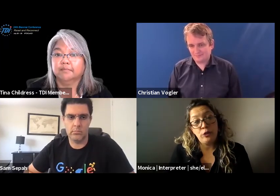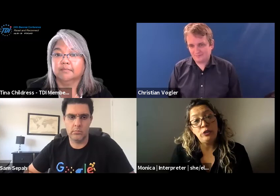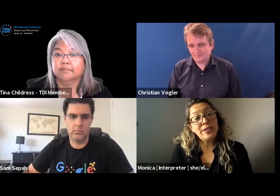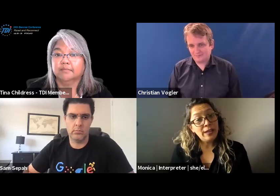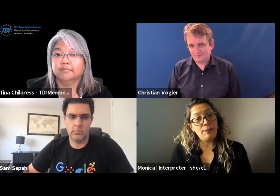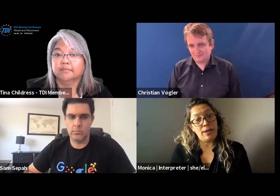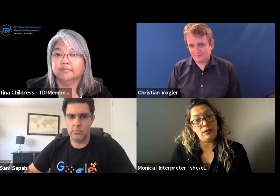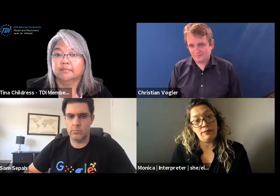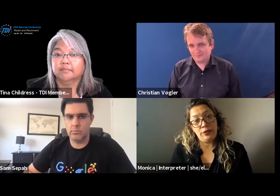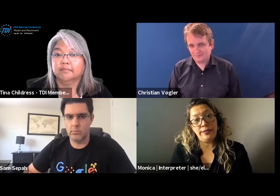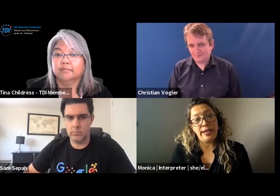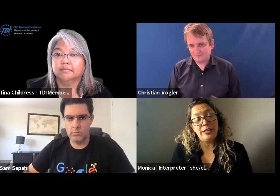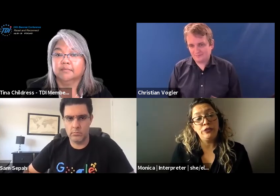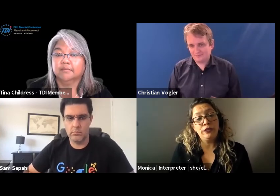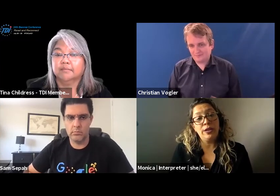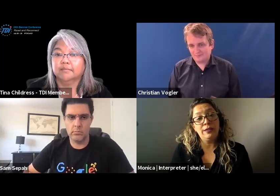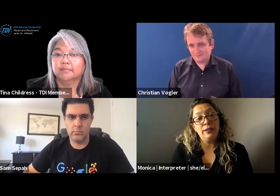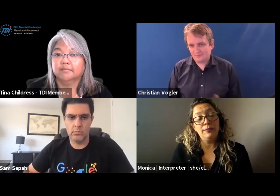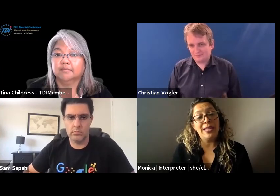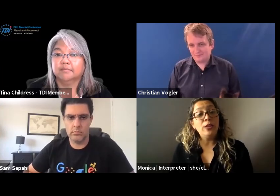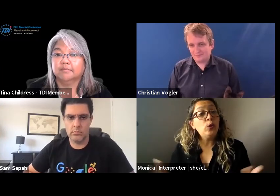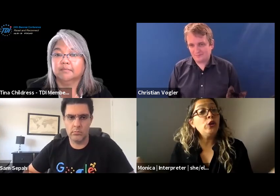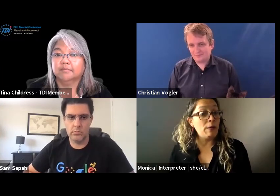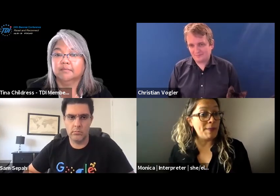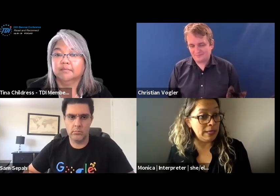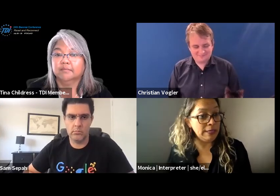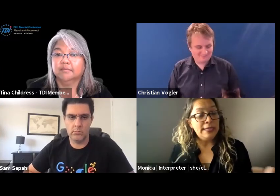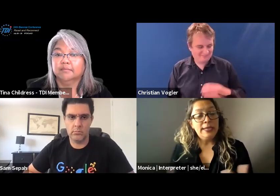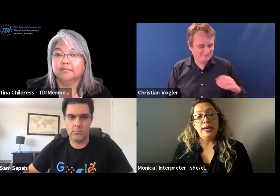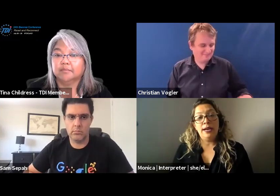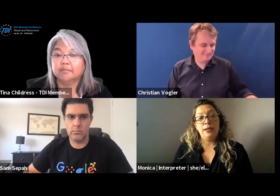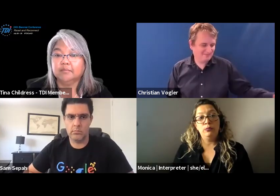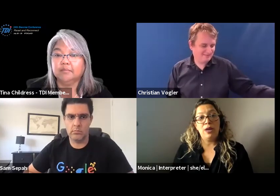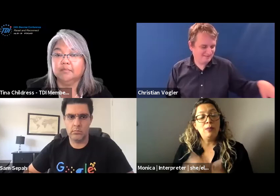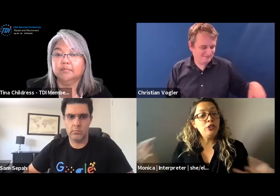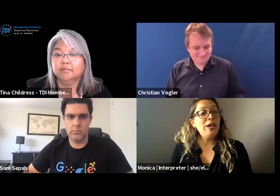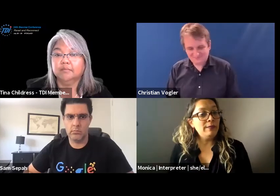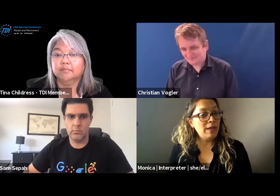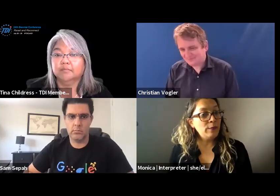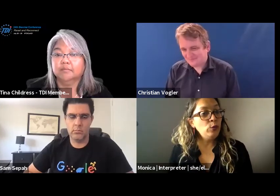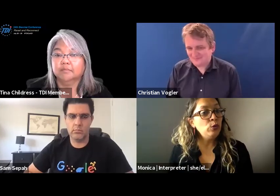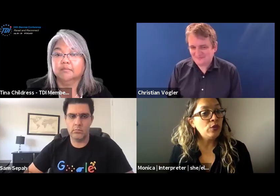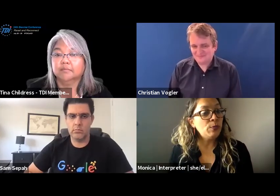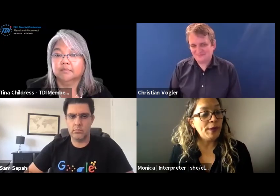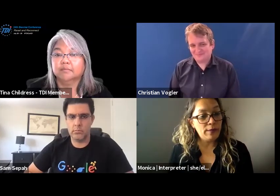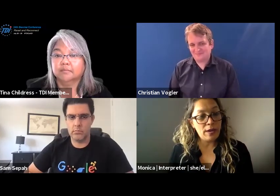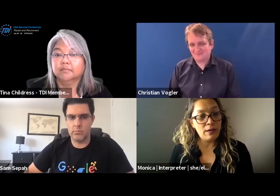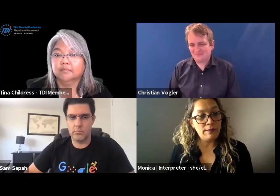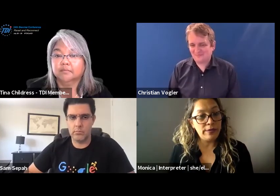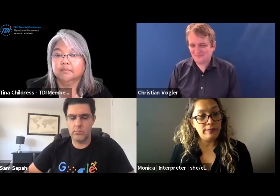when you're setting up that conference and you're getting the word out about it, how much time have you used to prepare for that conference,